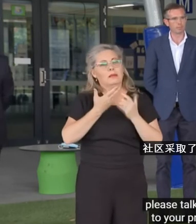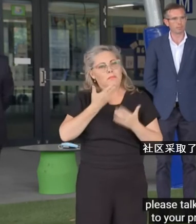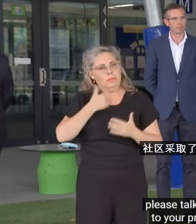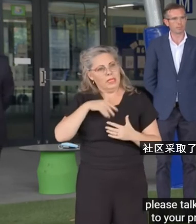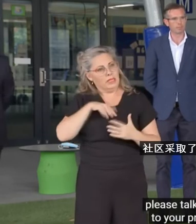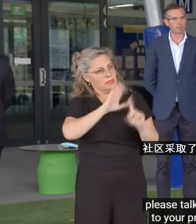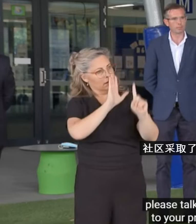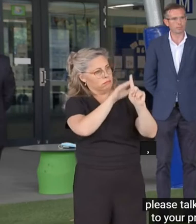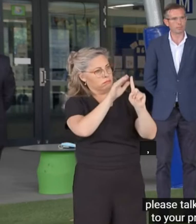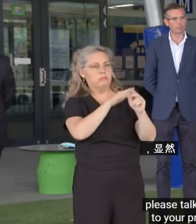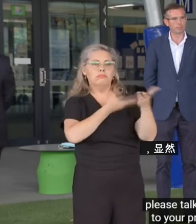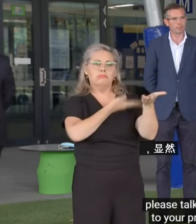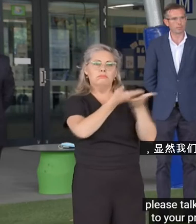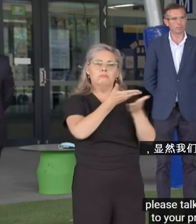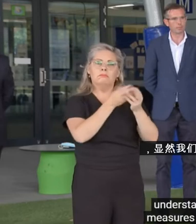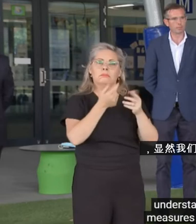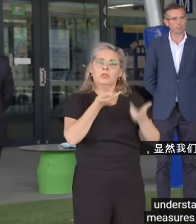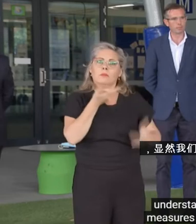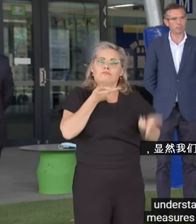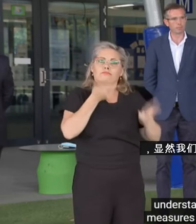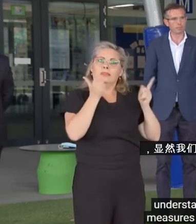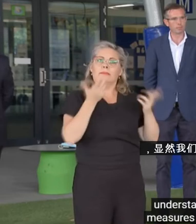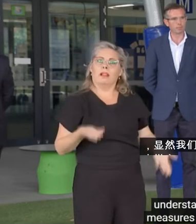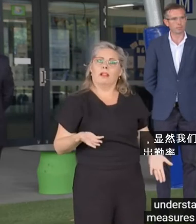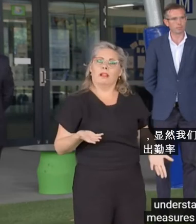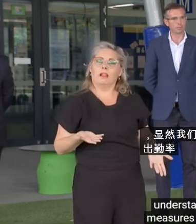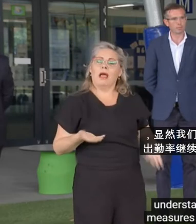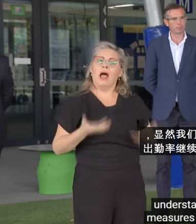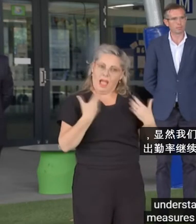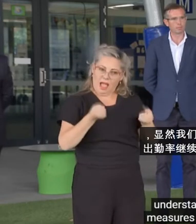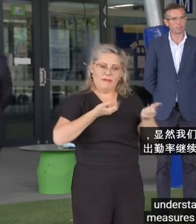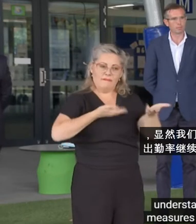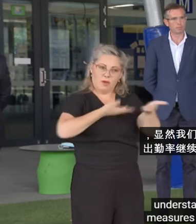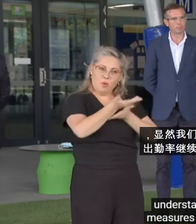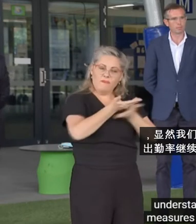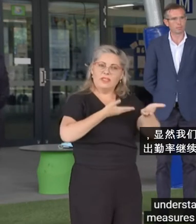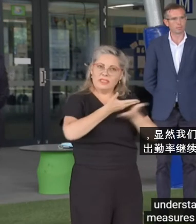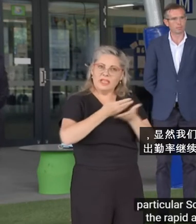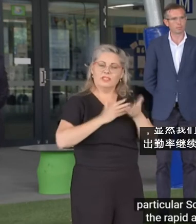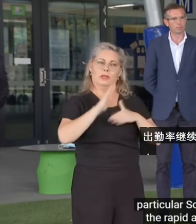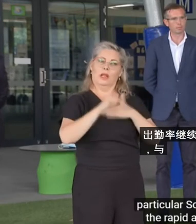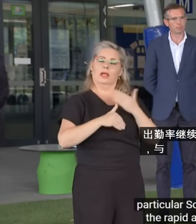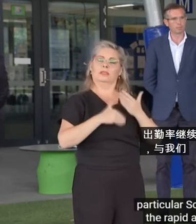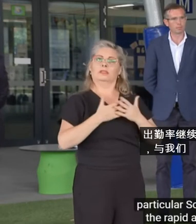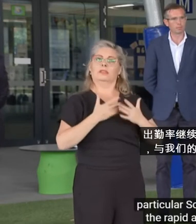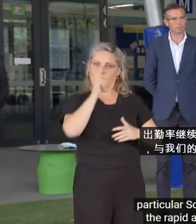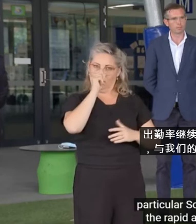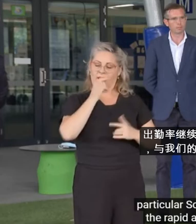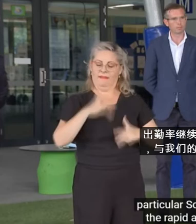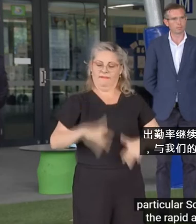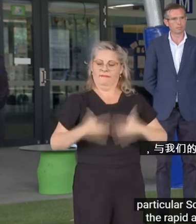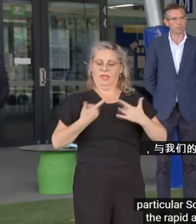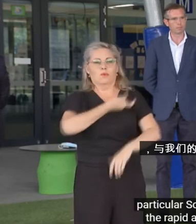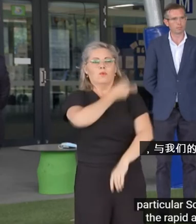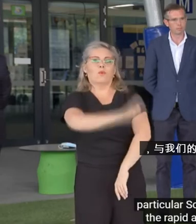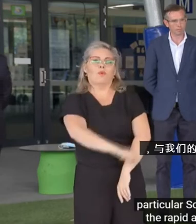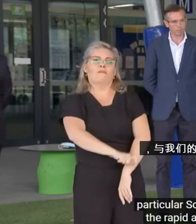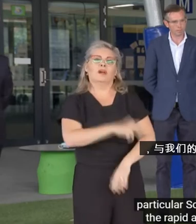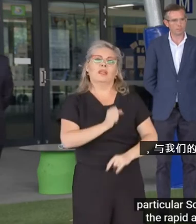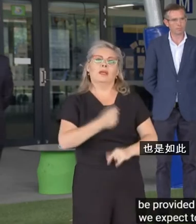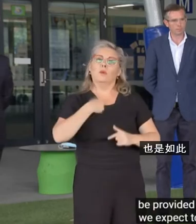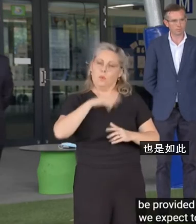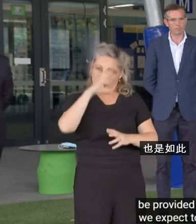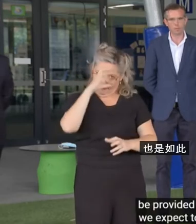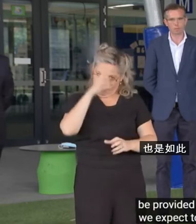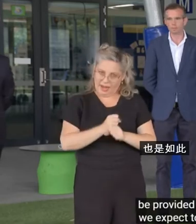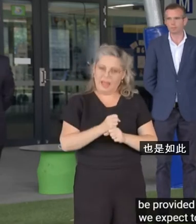be provided to you, and obviously we expect to see our attendance rates continue to be high in line with where we were at the end of last year as